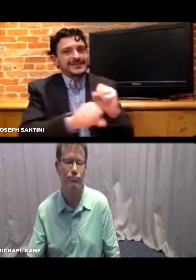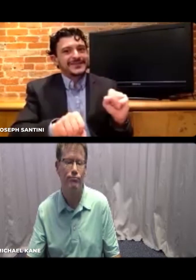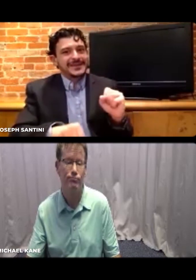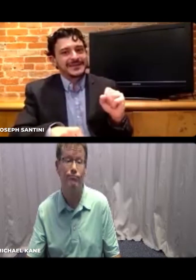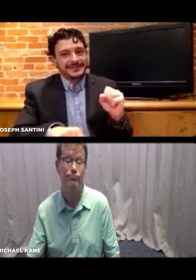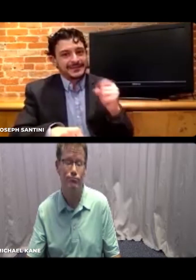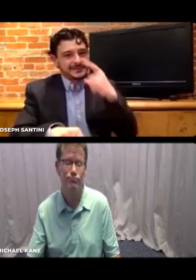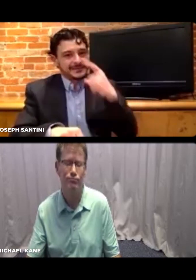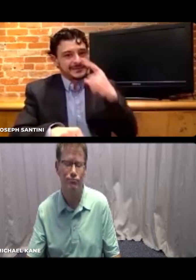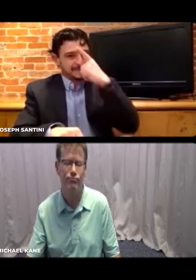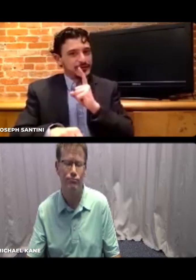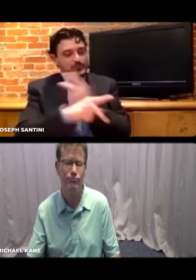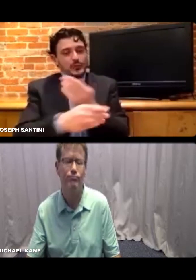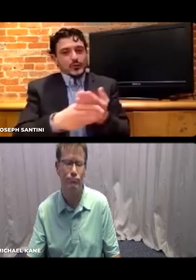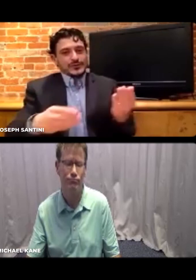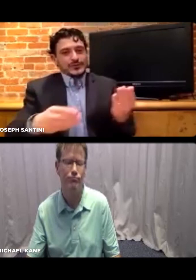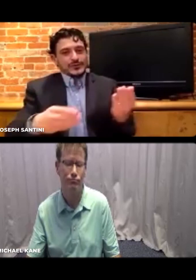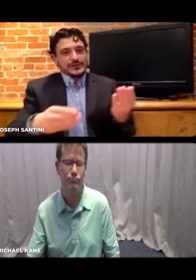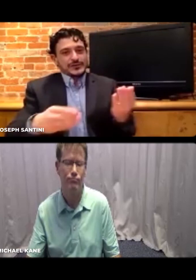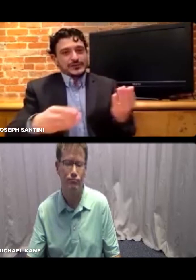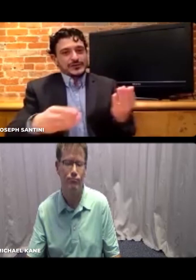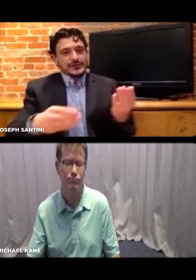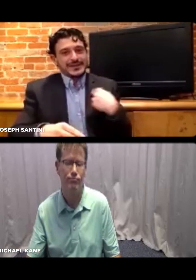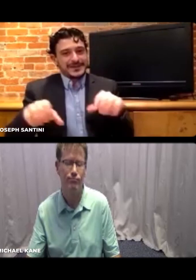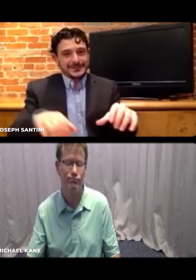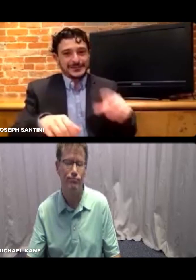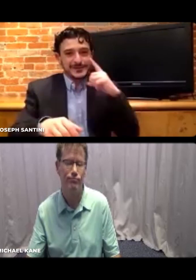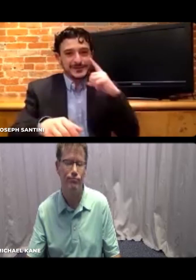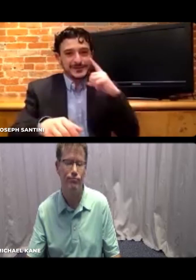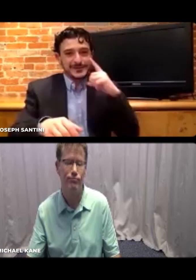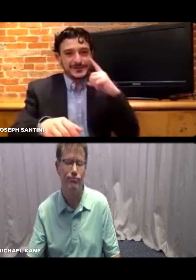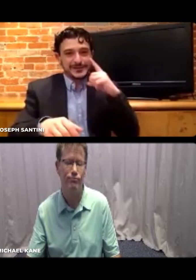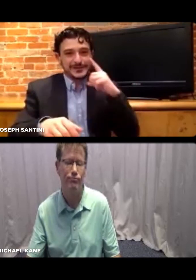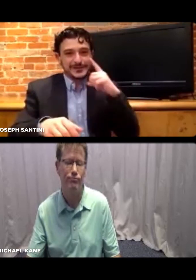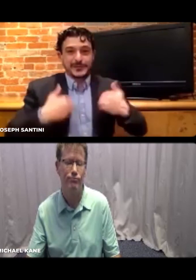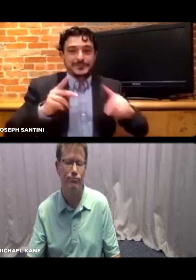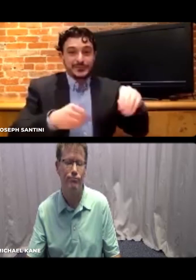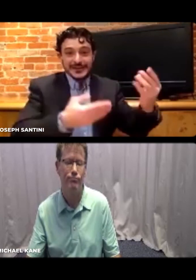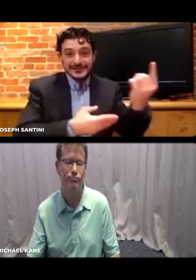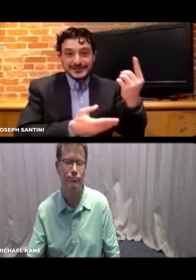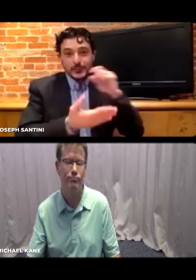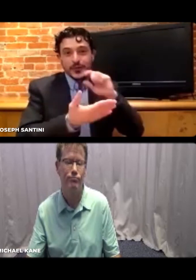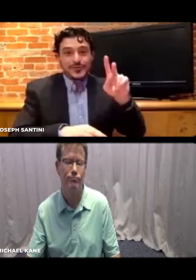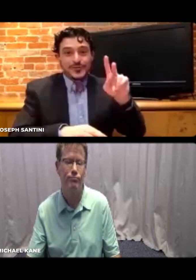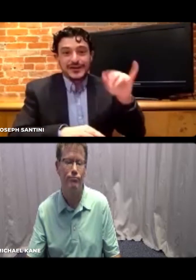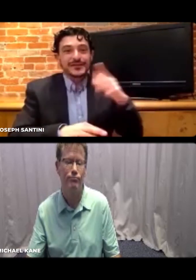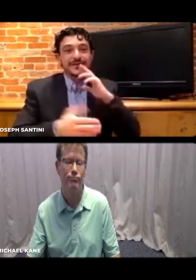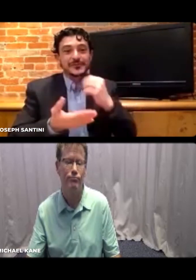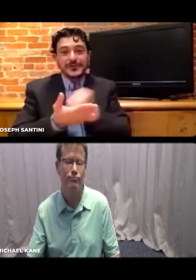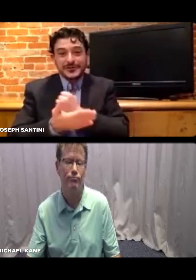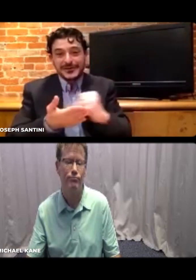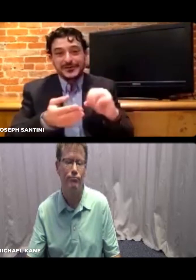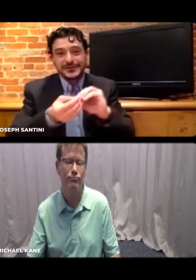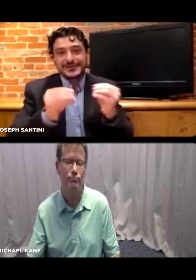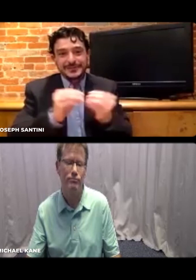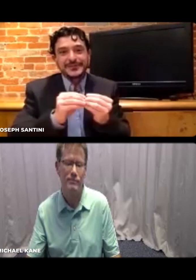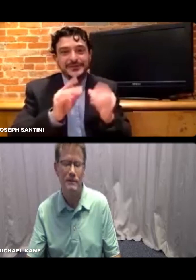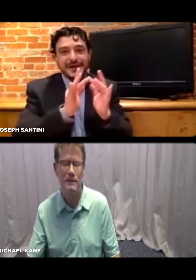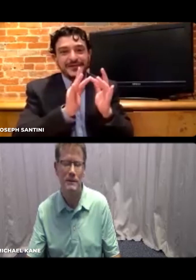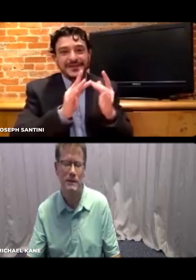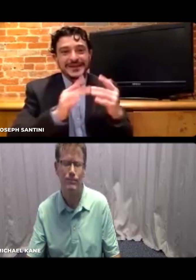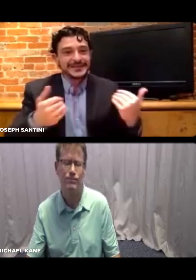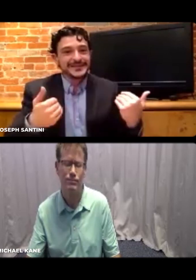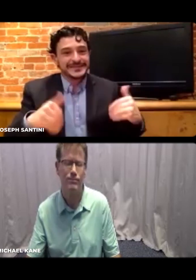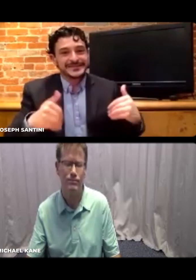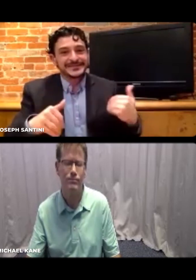worst thing that could happen is for a deaf youth to go ahead and have their credit card numbers or banking